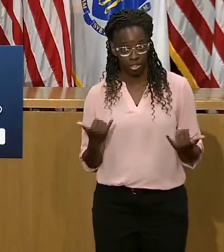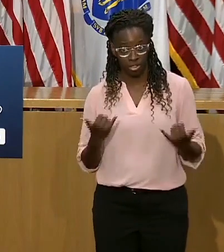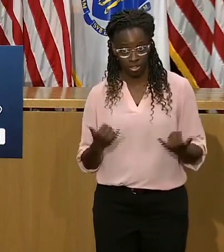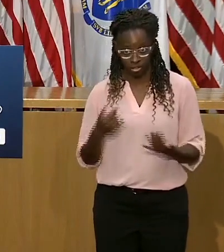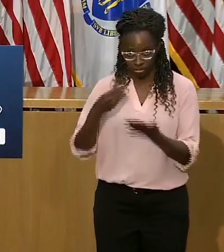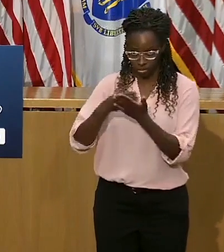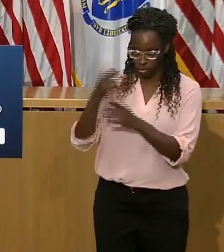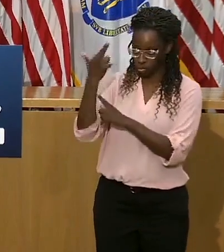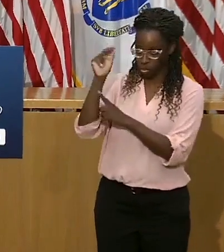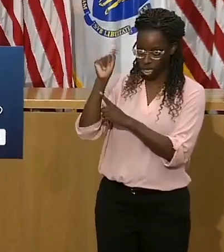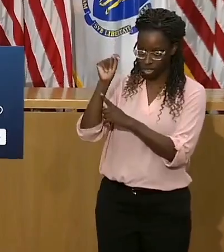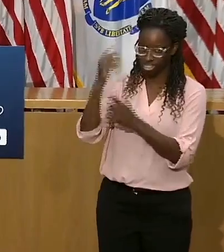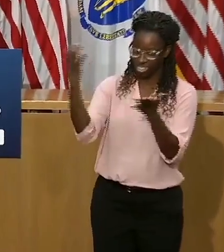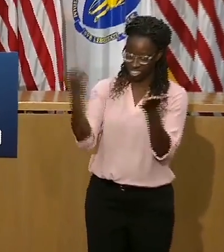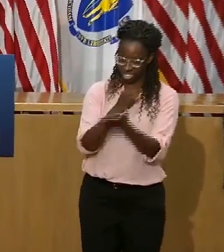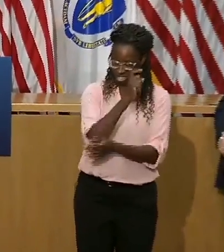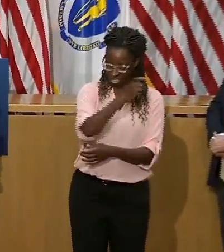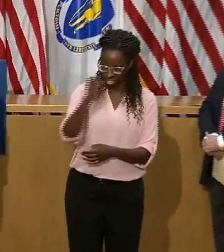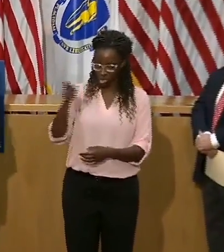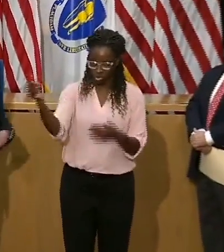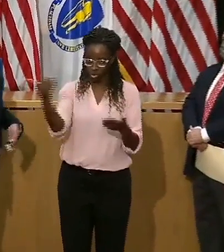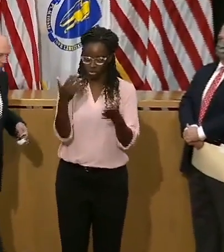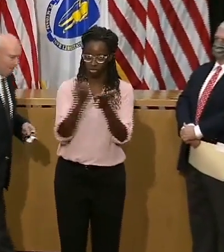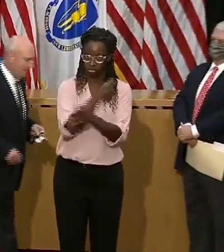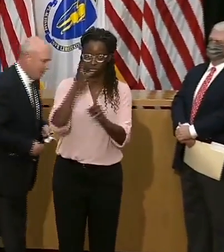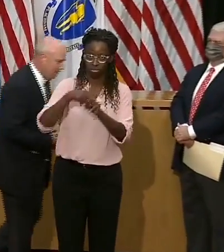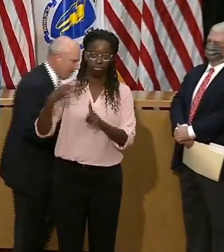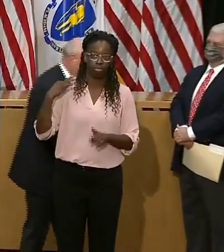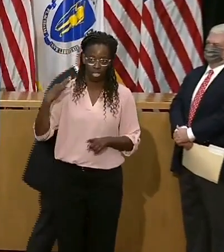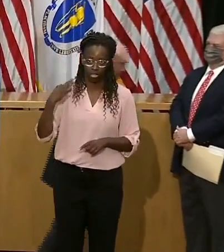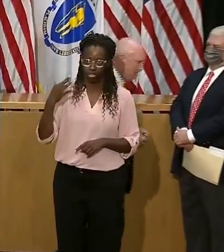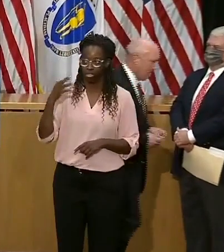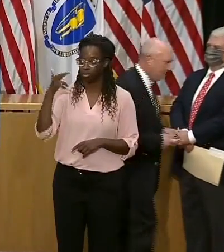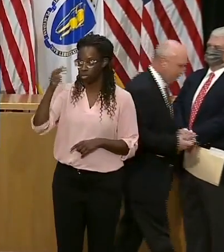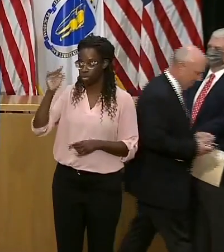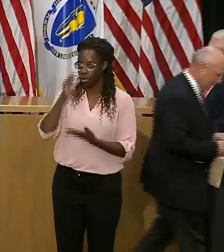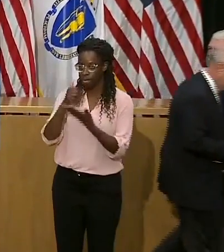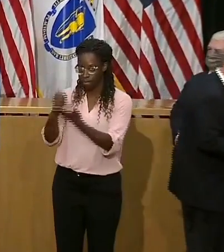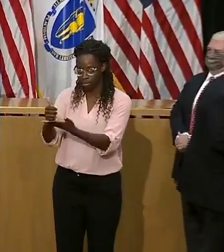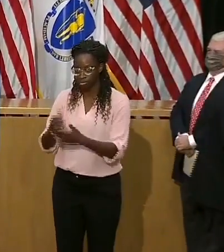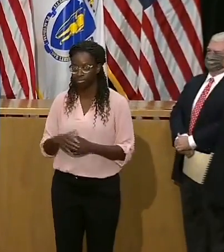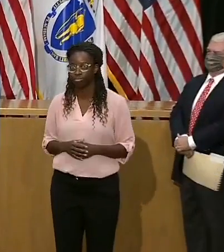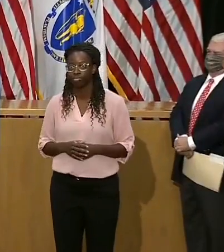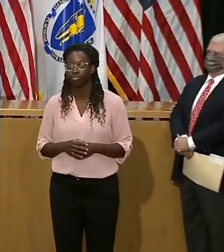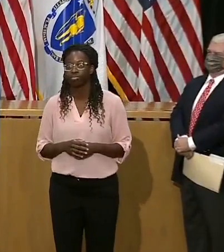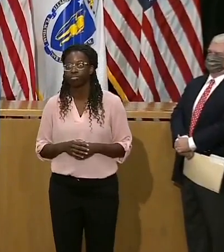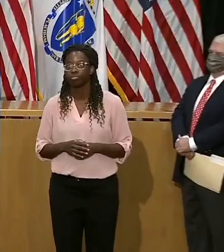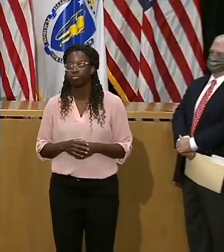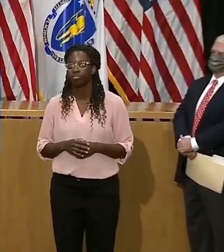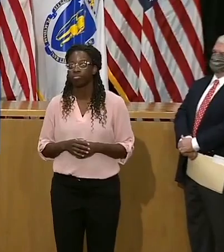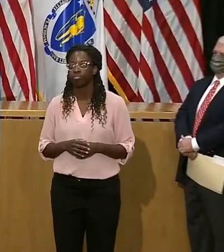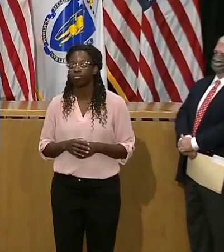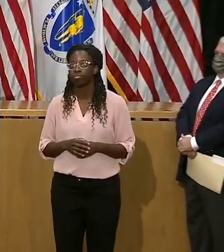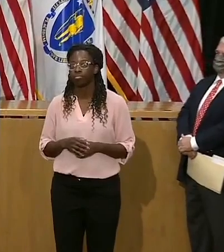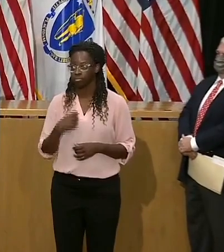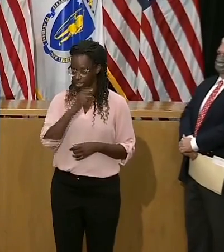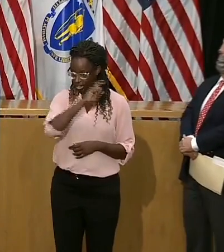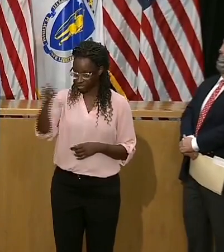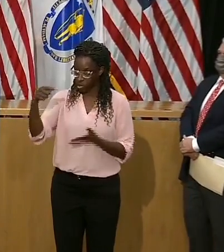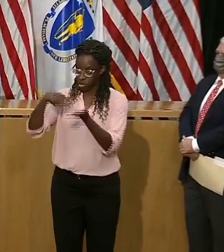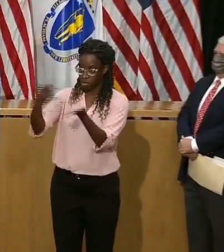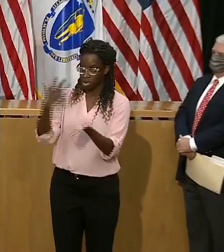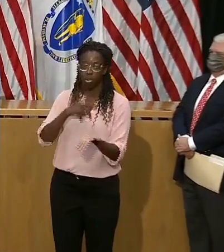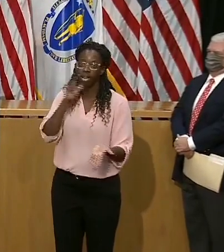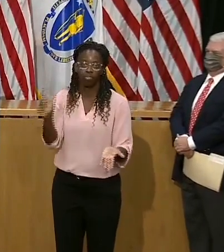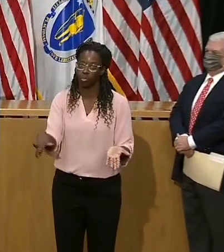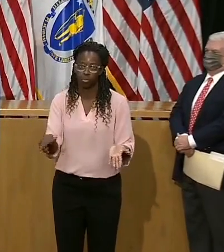Question for the governor, whoever can answer it. As far as the demand for the funds, you said in the press conference, apply now, as in right